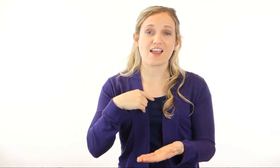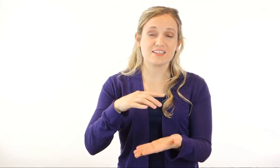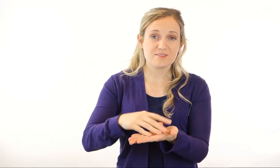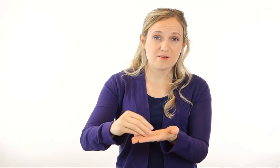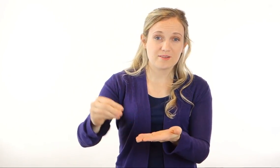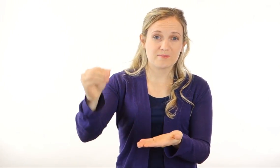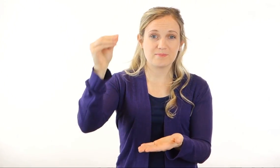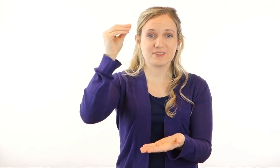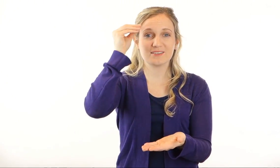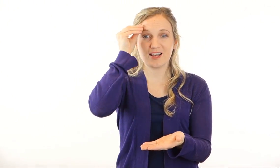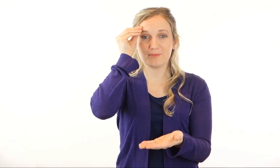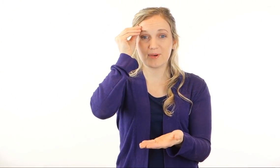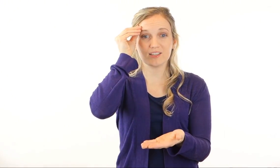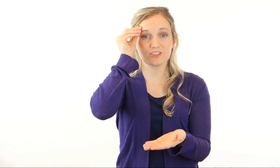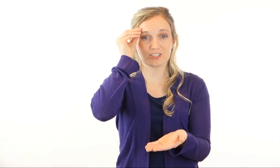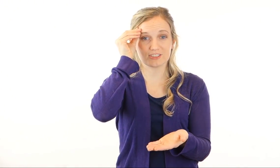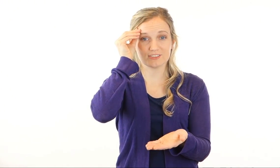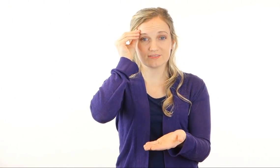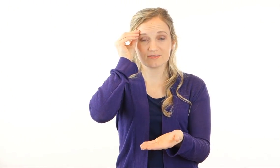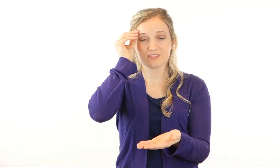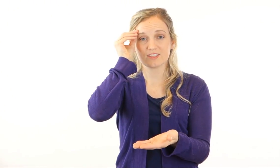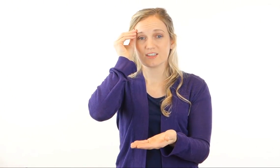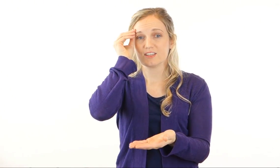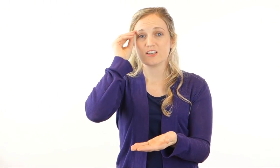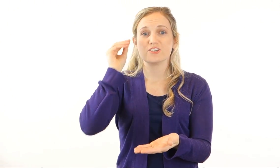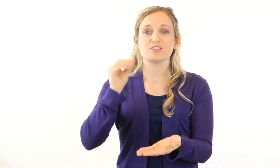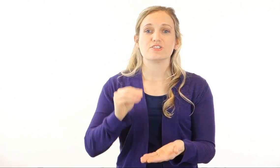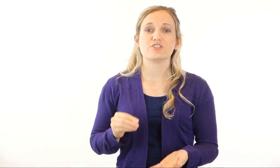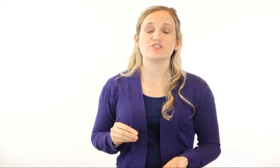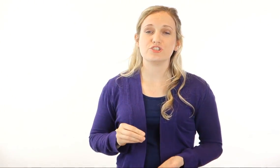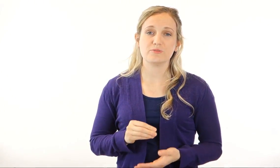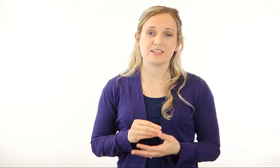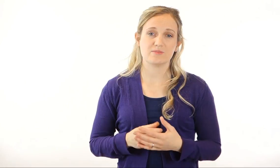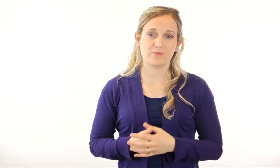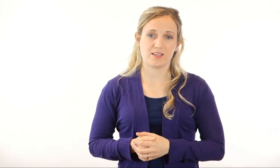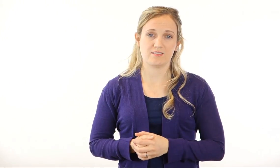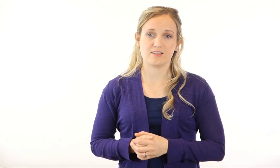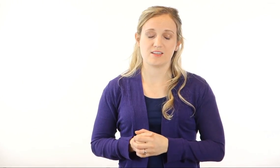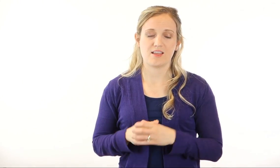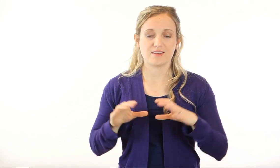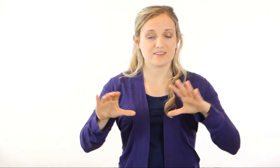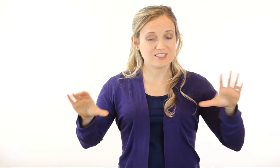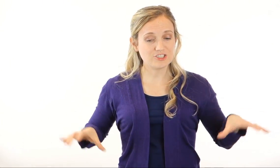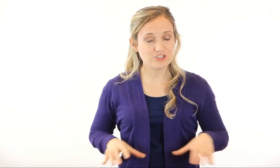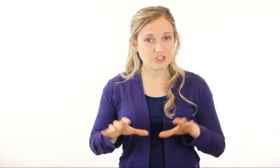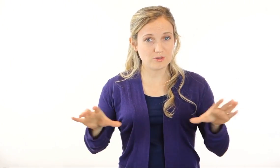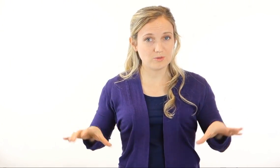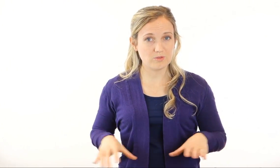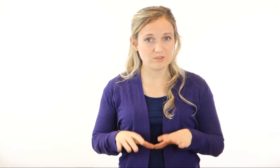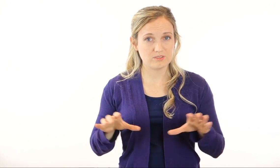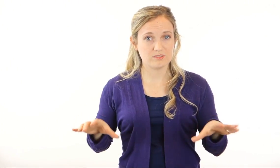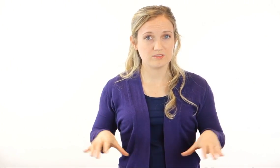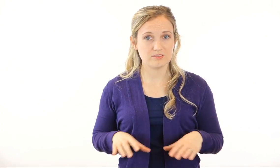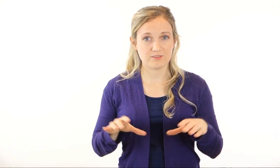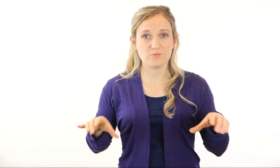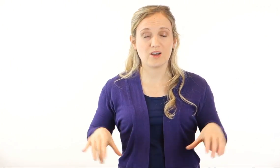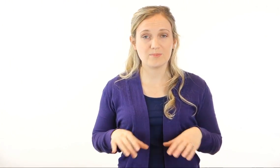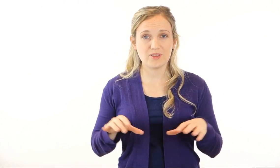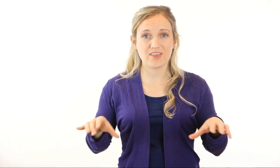I but learn to do his will. Now, this is do. If you want to put